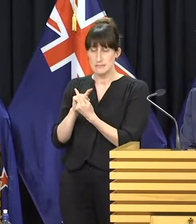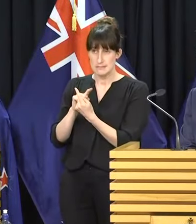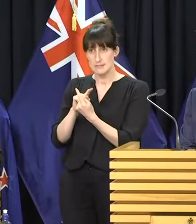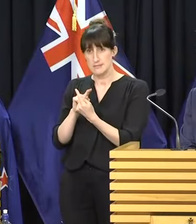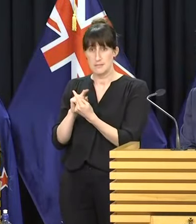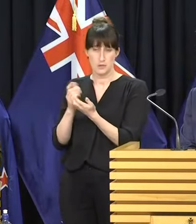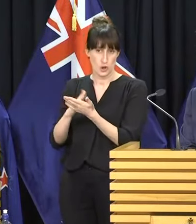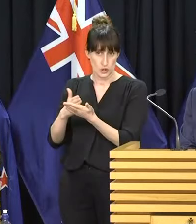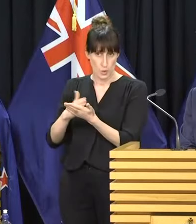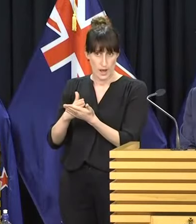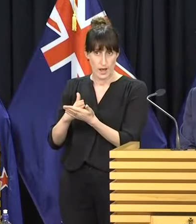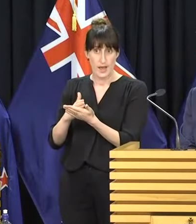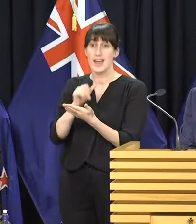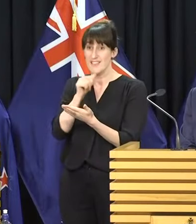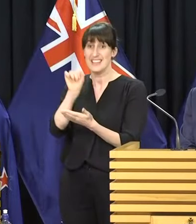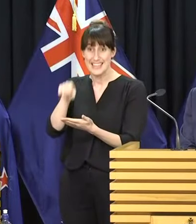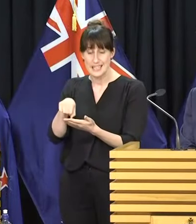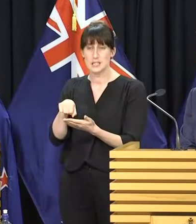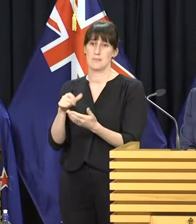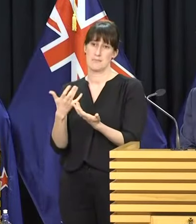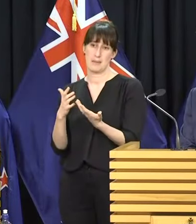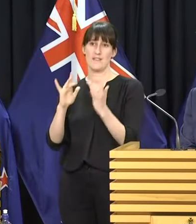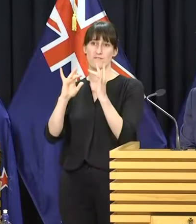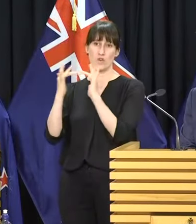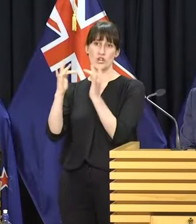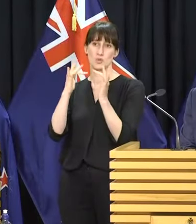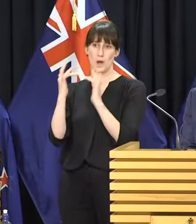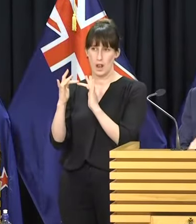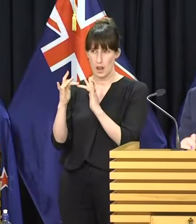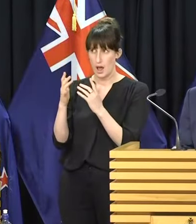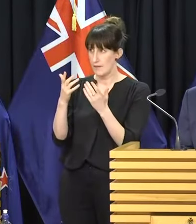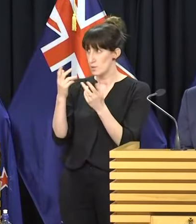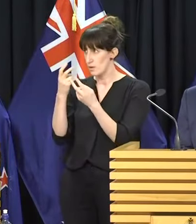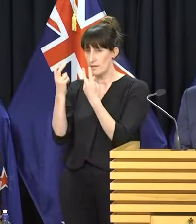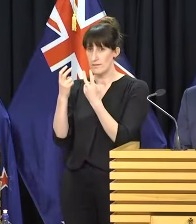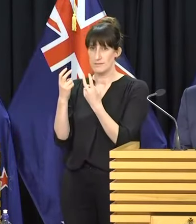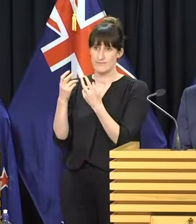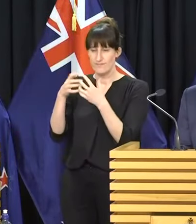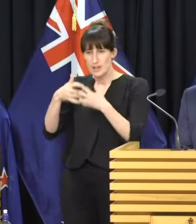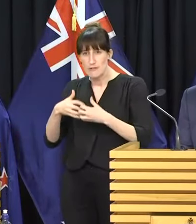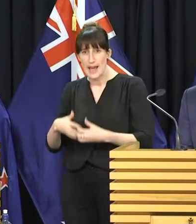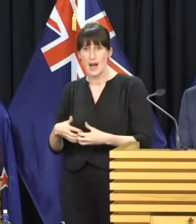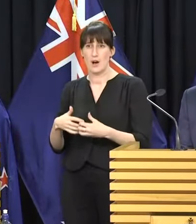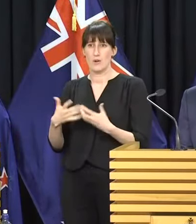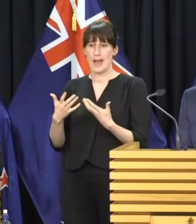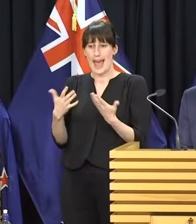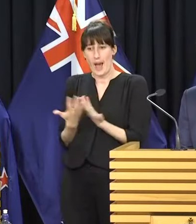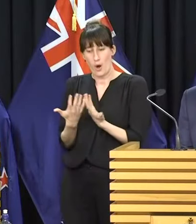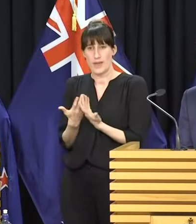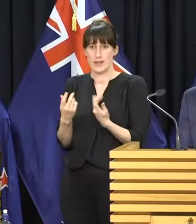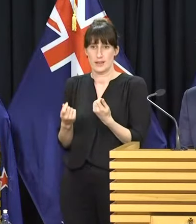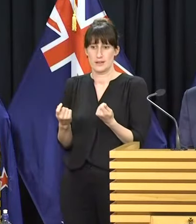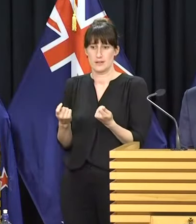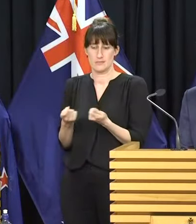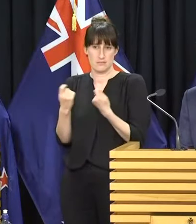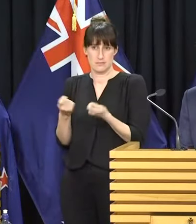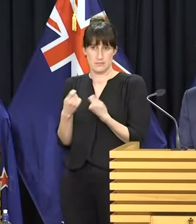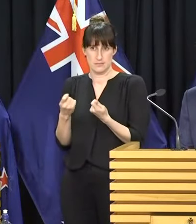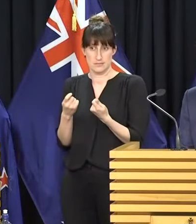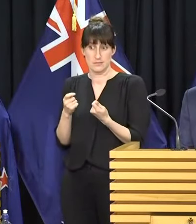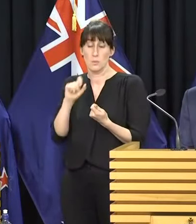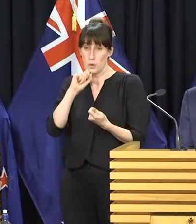cabinet meeting? If so, have we made sure people are available for those types of discussions? So that would happen this afternoon. That's the